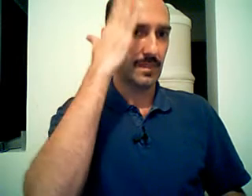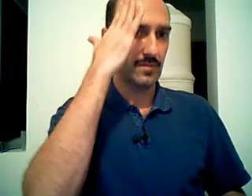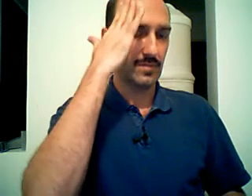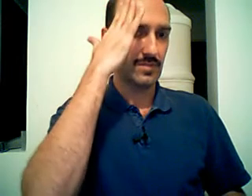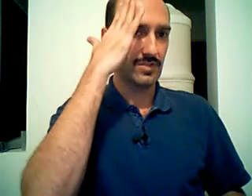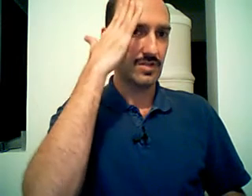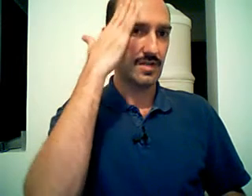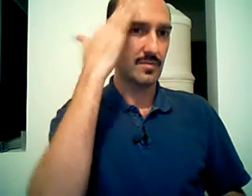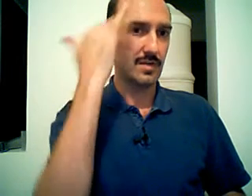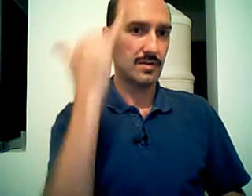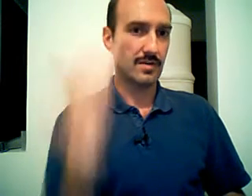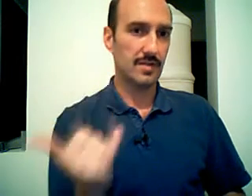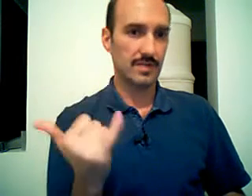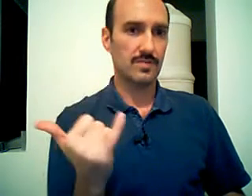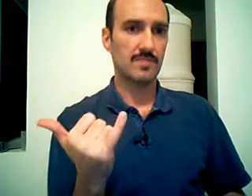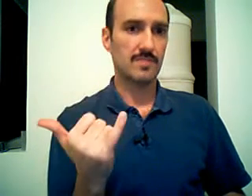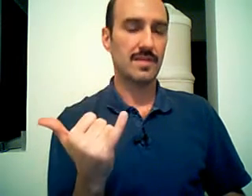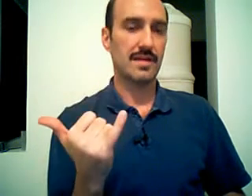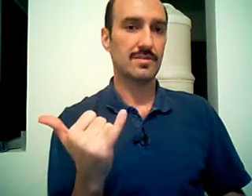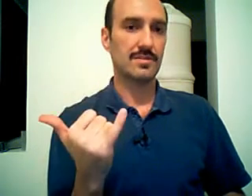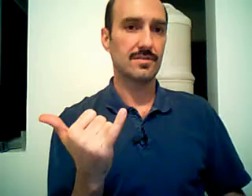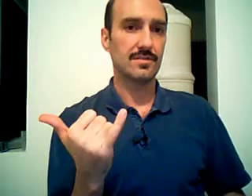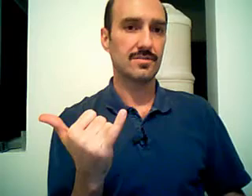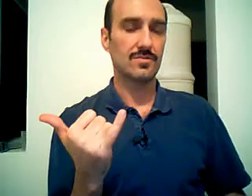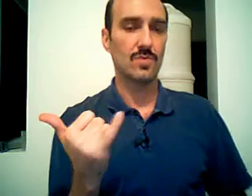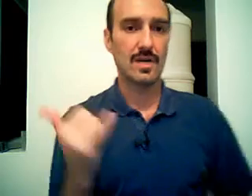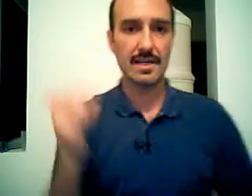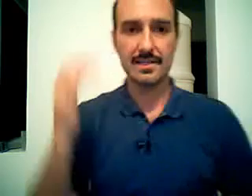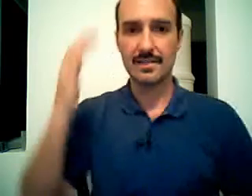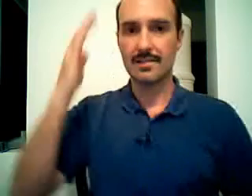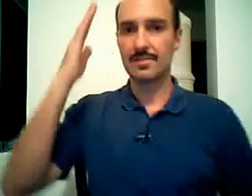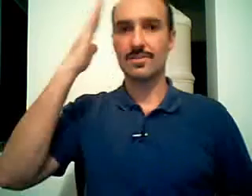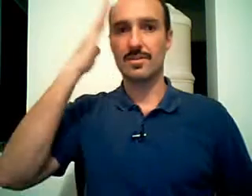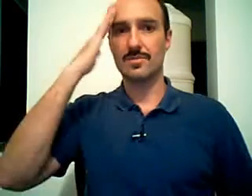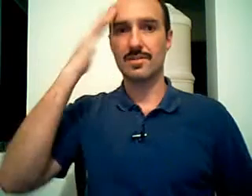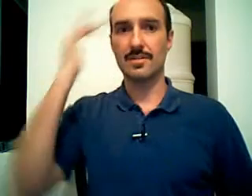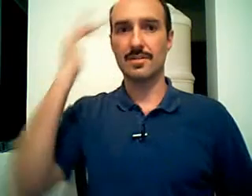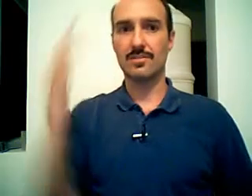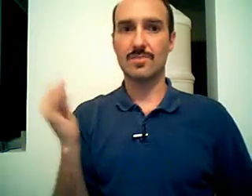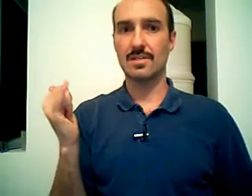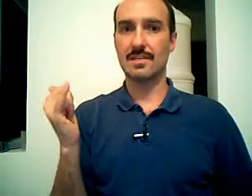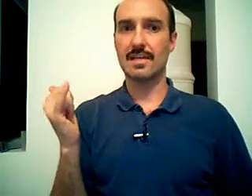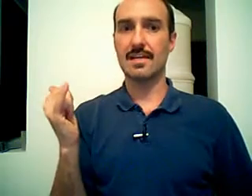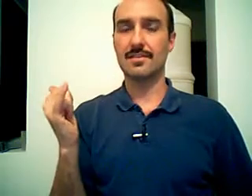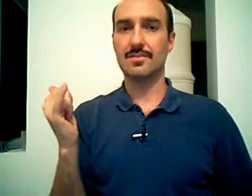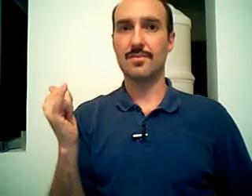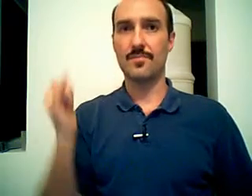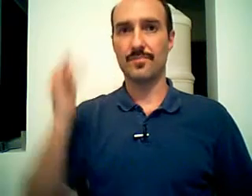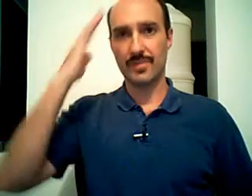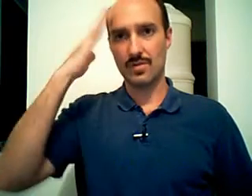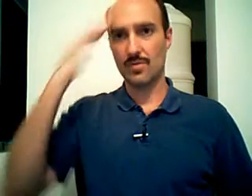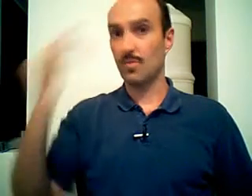But you just start up here and you come down to Y. So it would look like that.